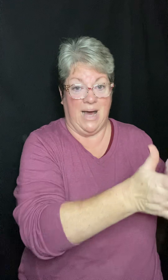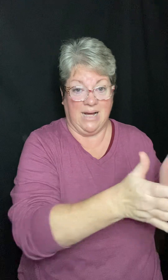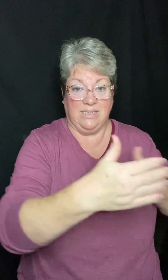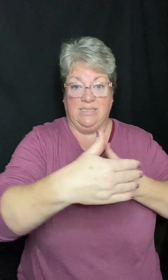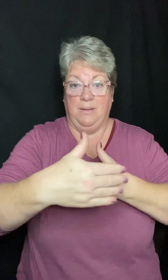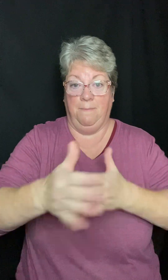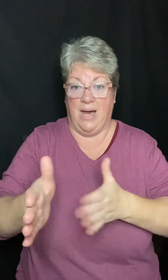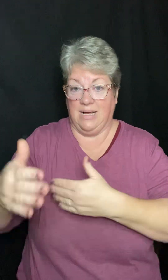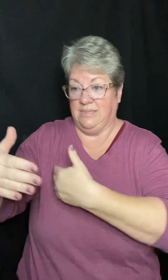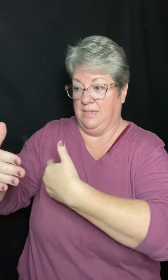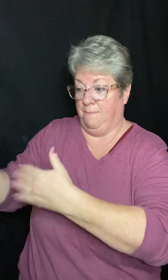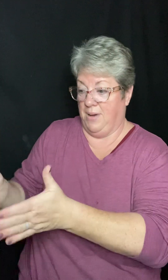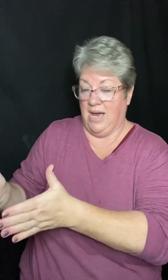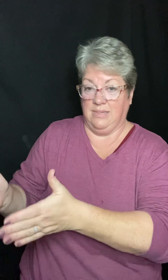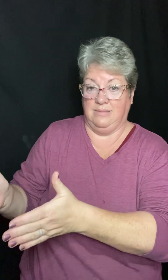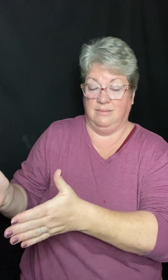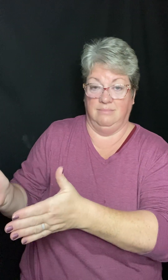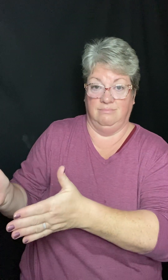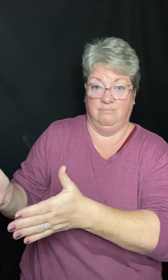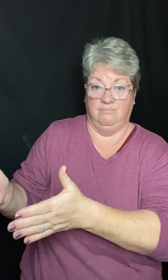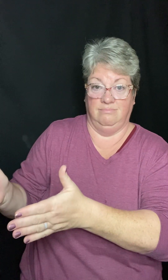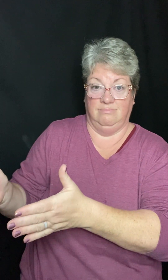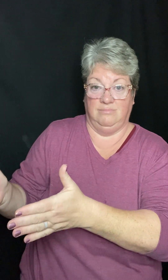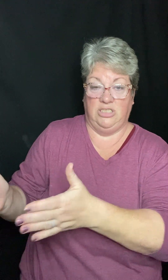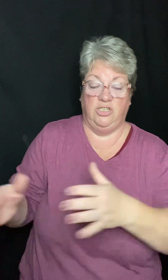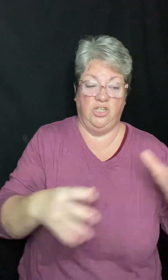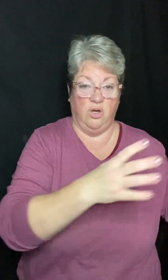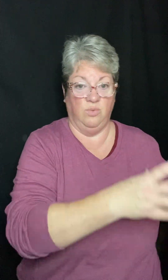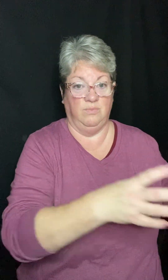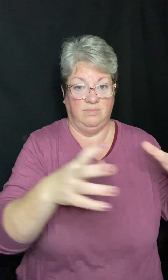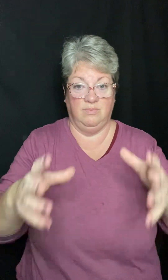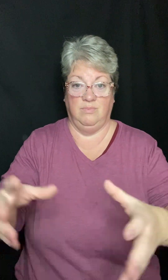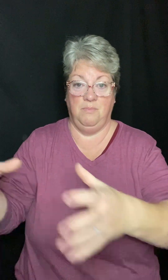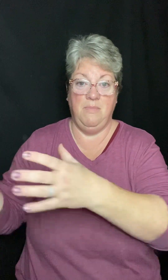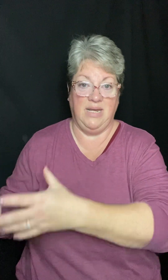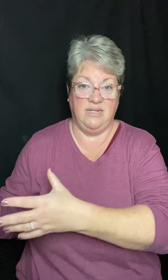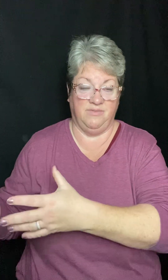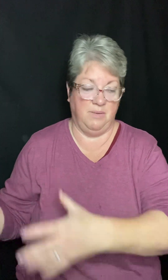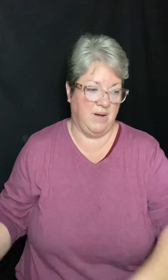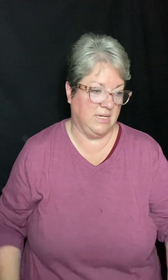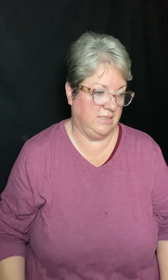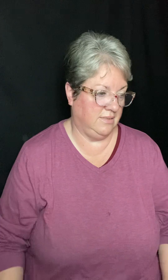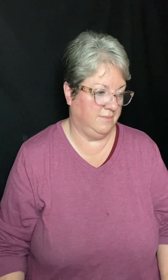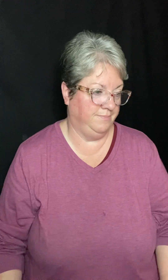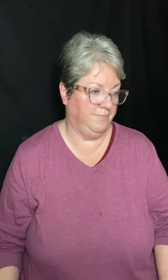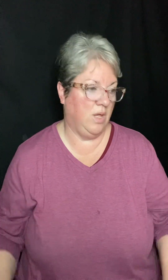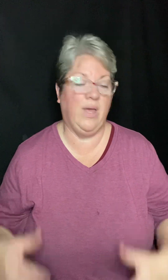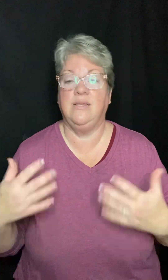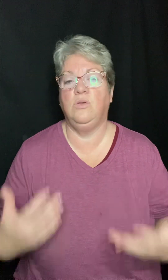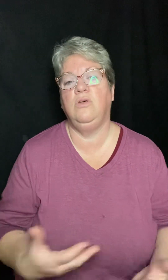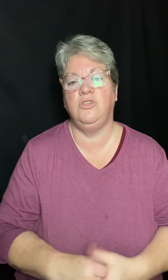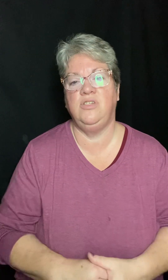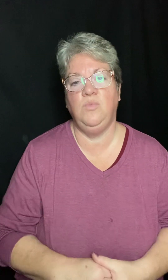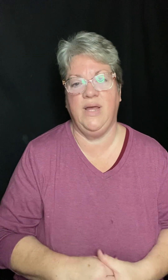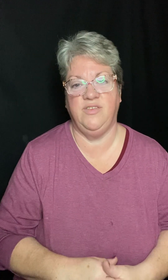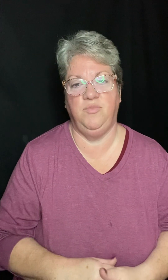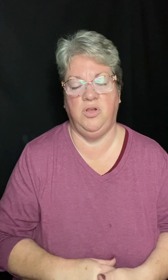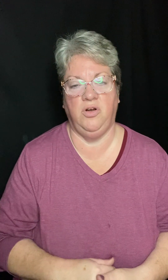box, box, box to show many different boxes. Okay, so those are some ways of